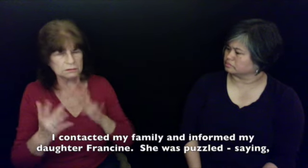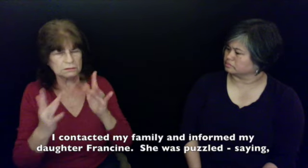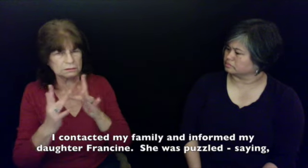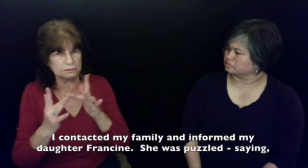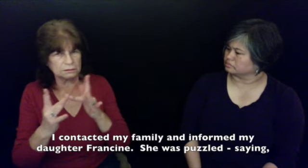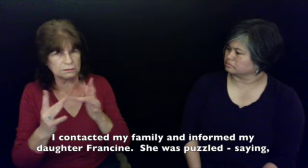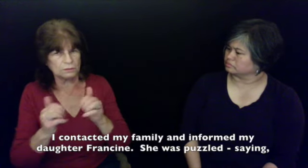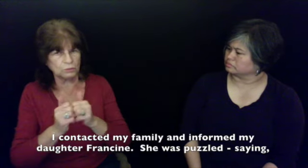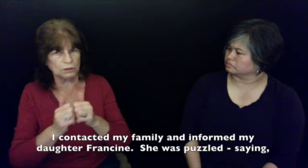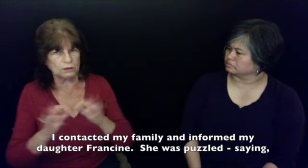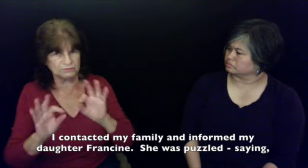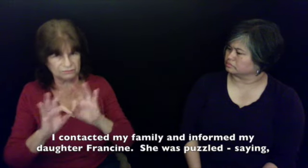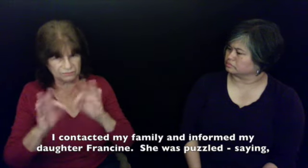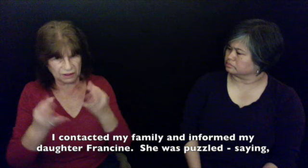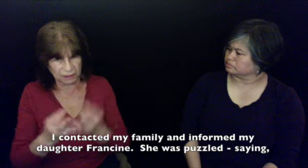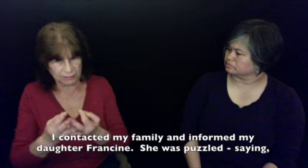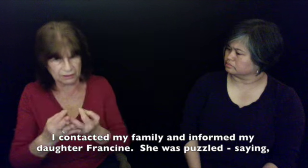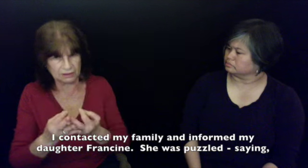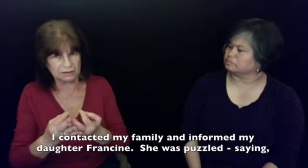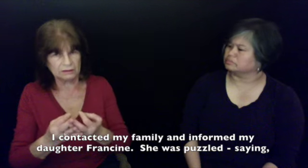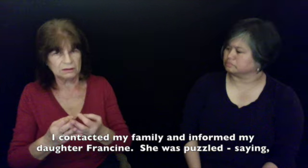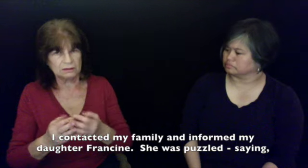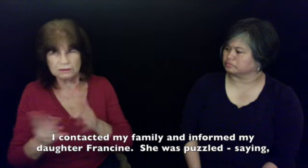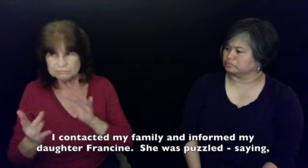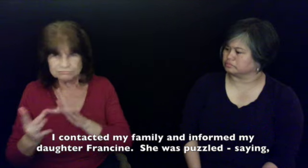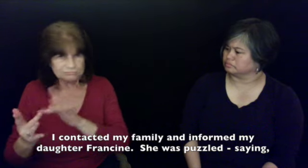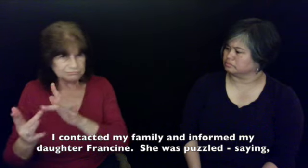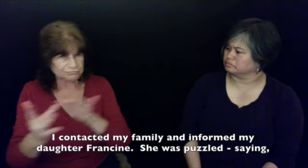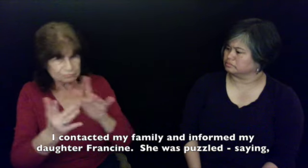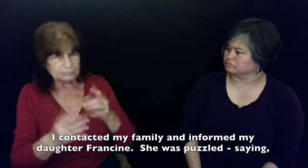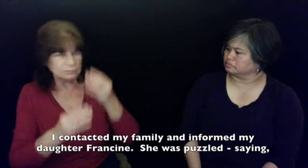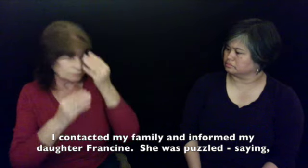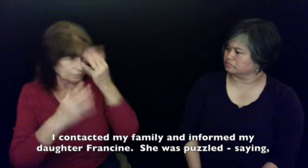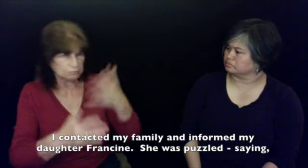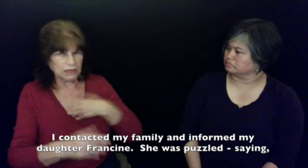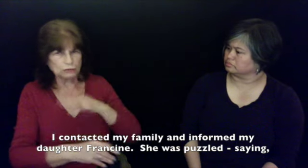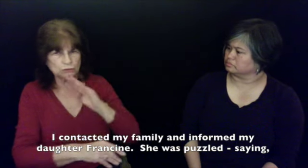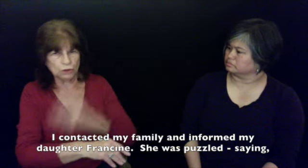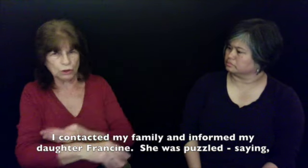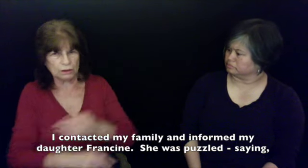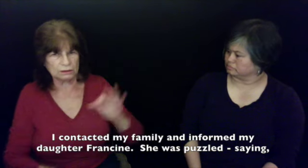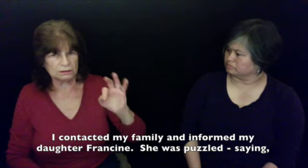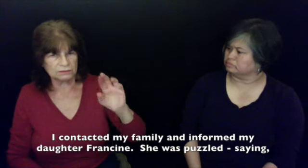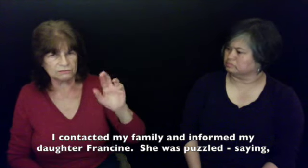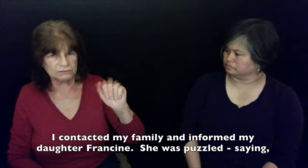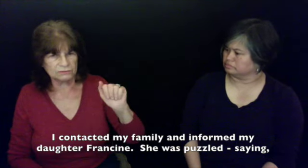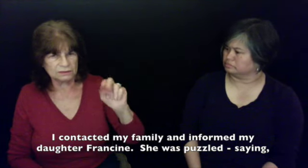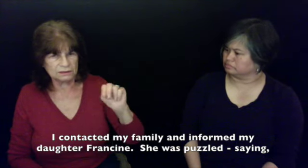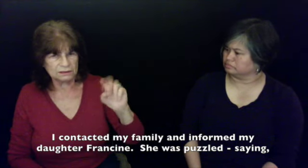I contacted my family and informed my daughter, Francine. She was puzzled.